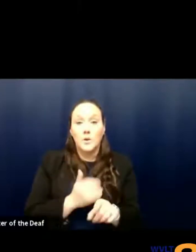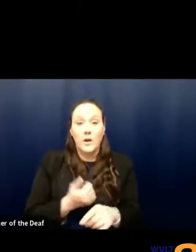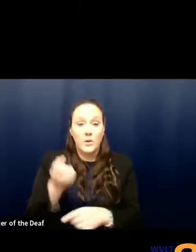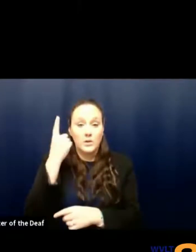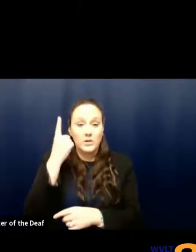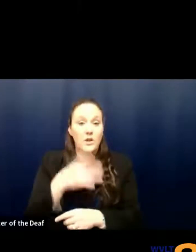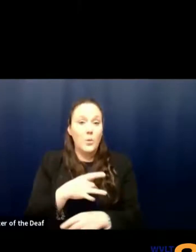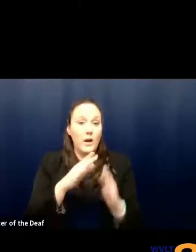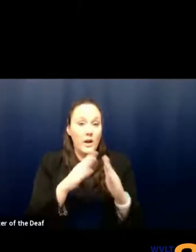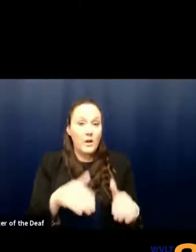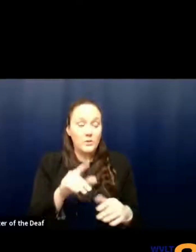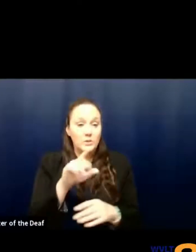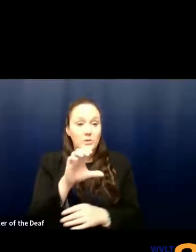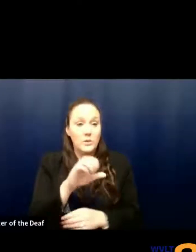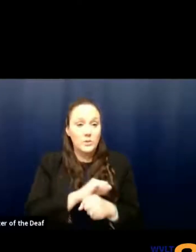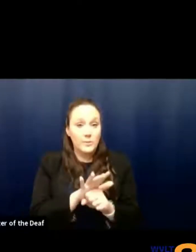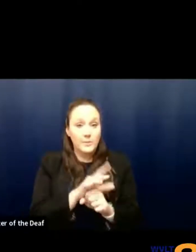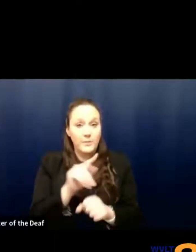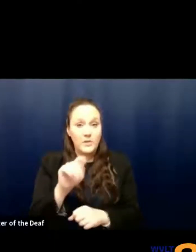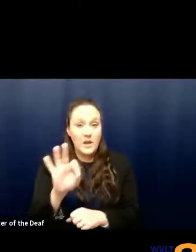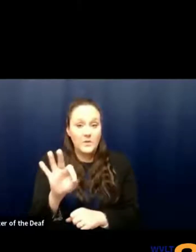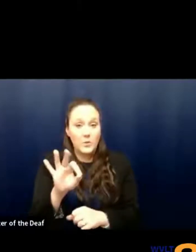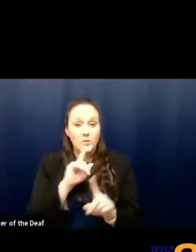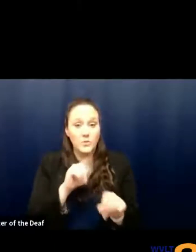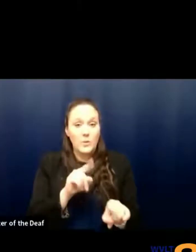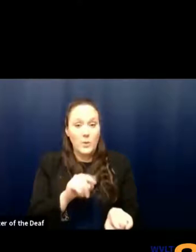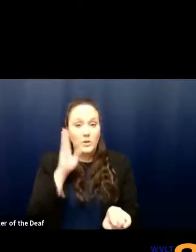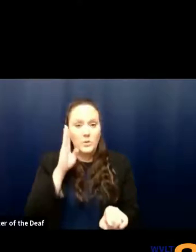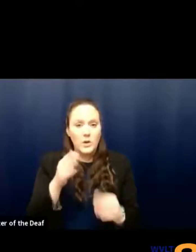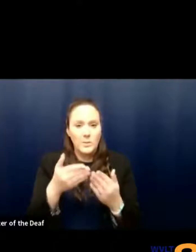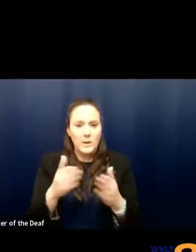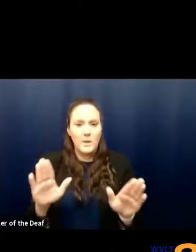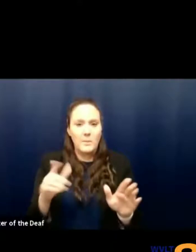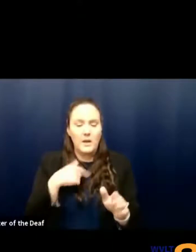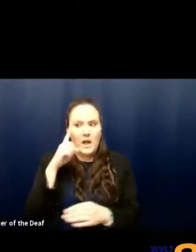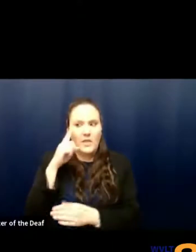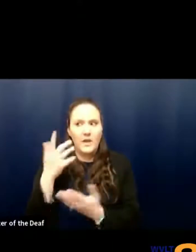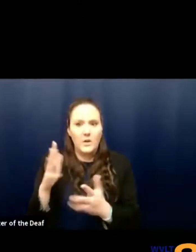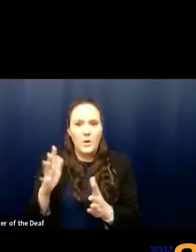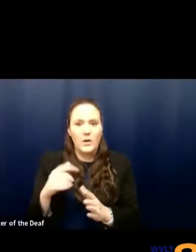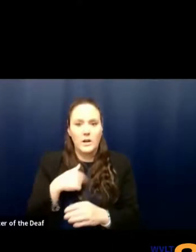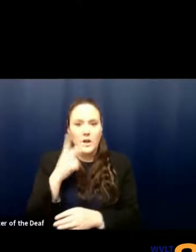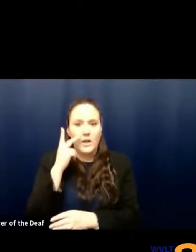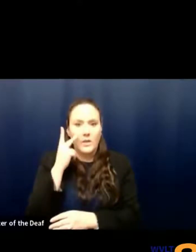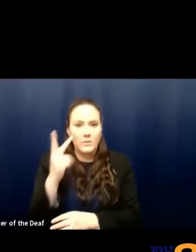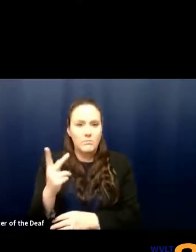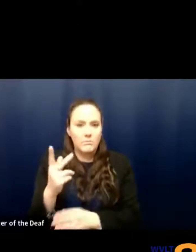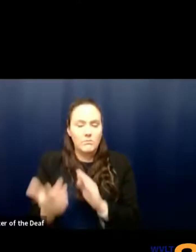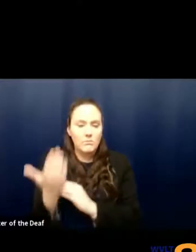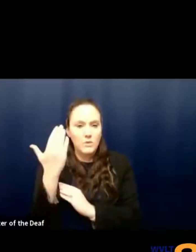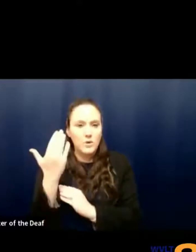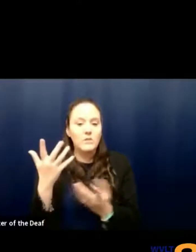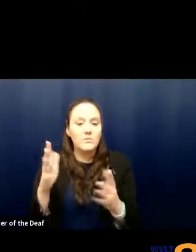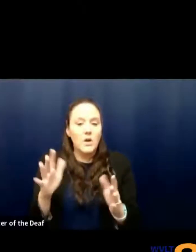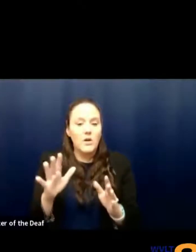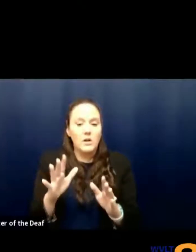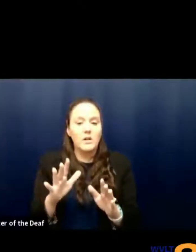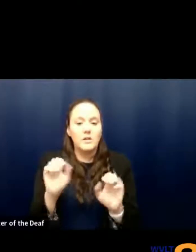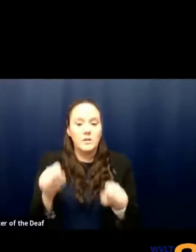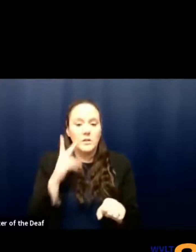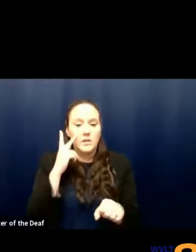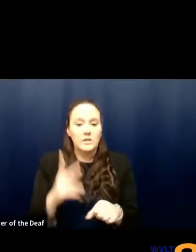reports will soon be public facing if they're not already. I think they are already. So I think I saw that this morning. Okay, so they are already public facing then, so you could